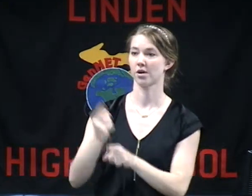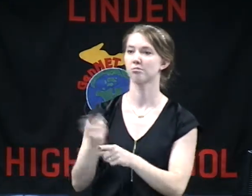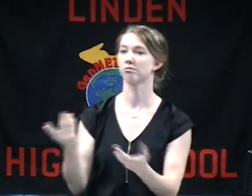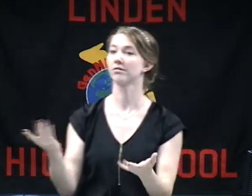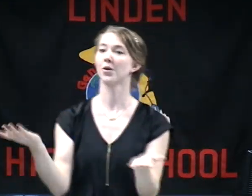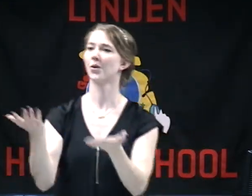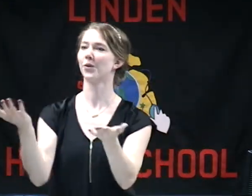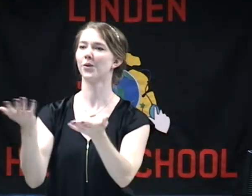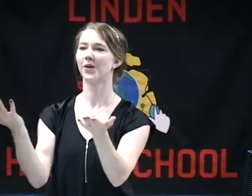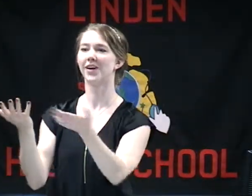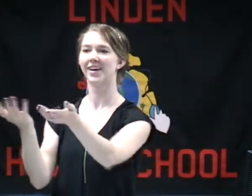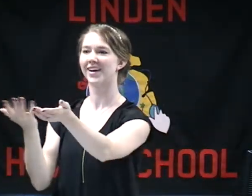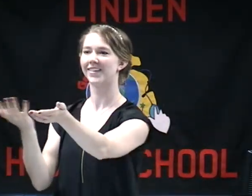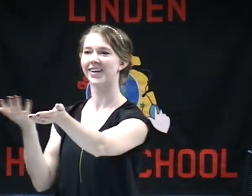I know.